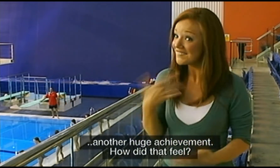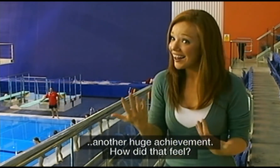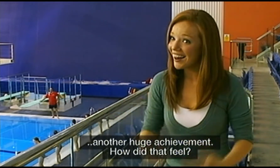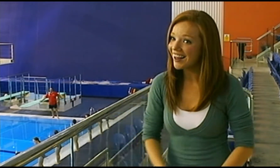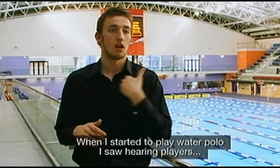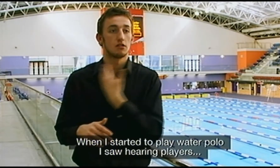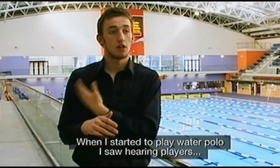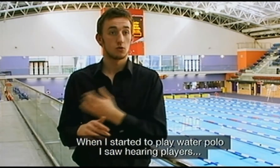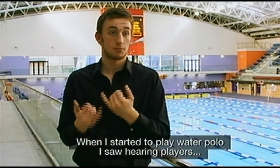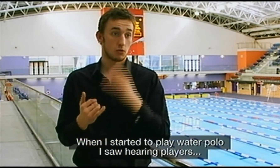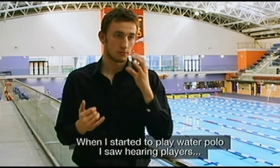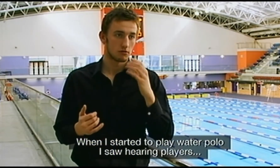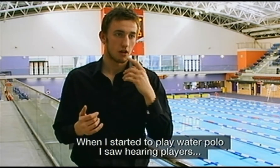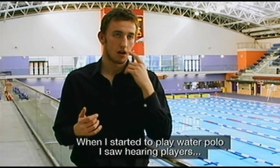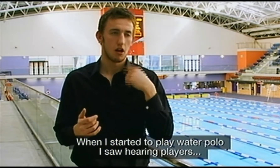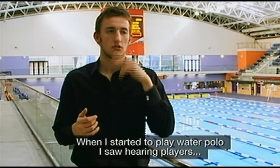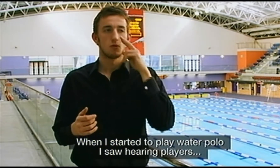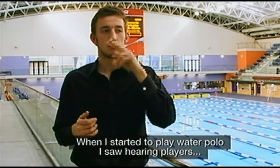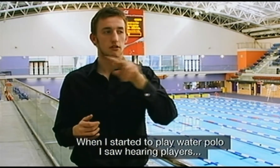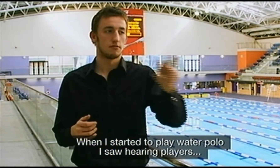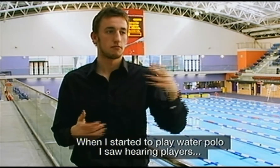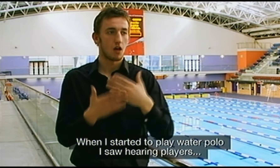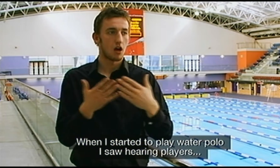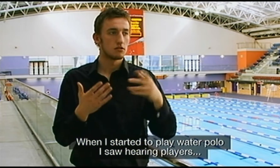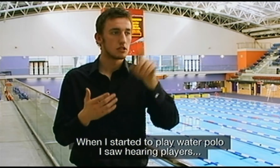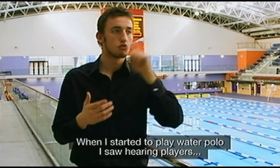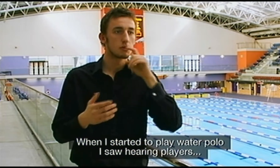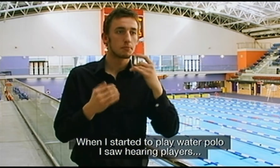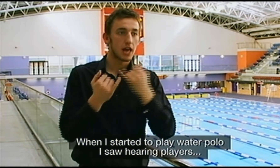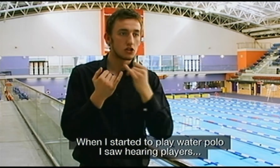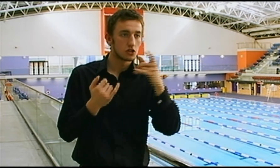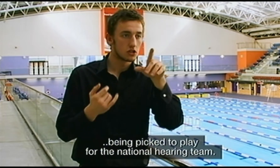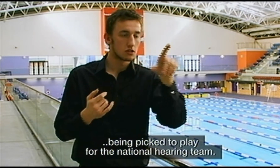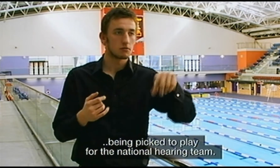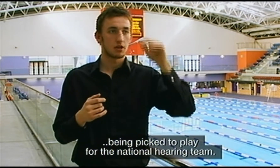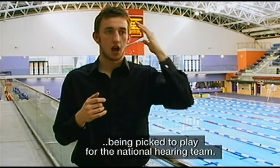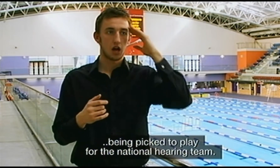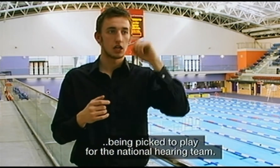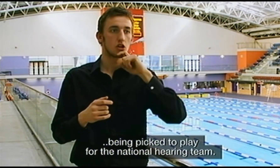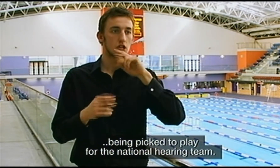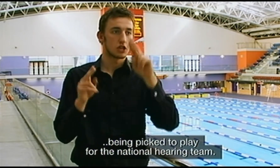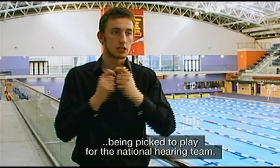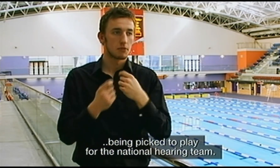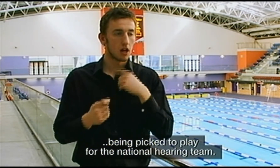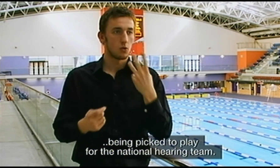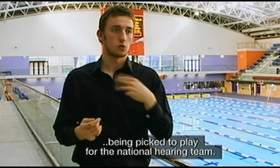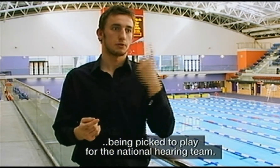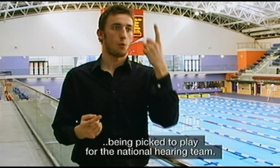feel? When I started to play water polo, I saw hearing players being picked to play for the national hearing team, and I